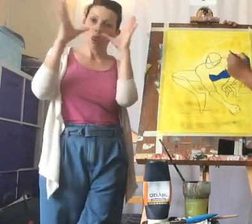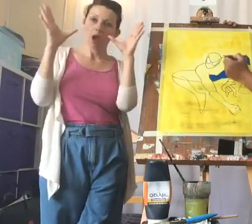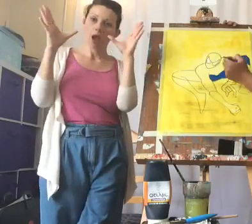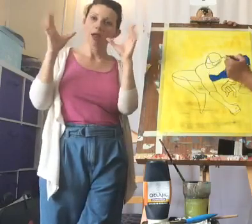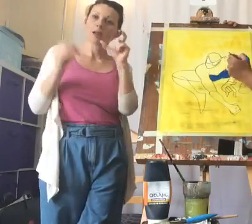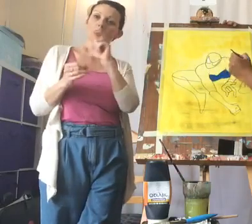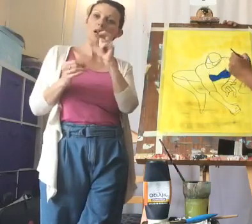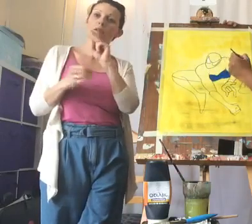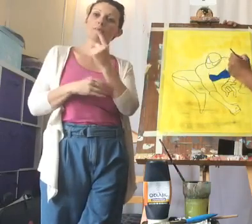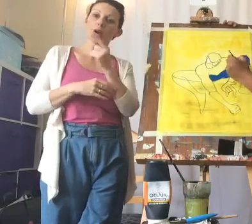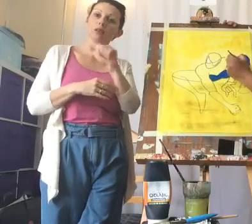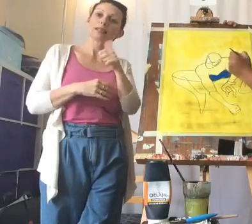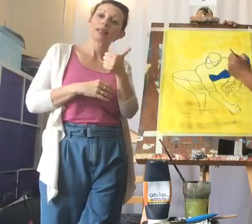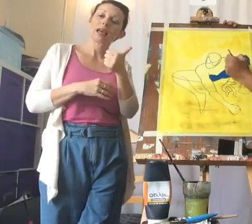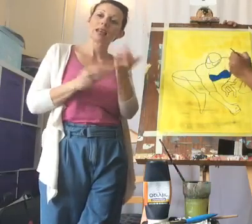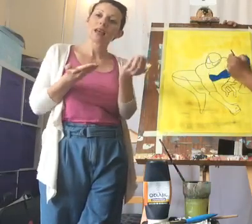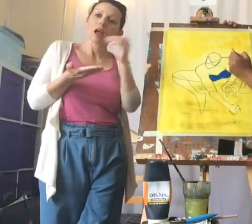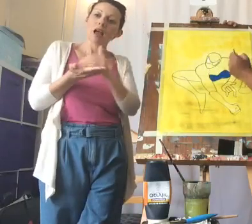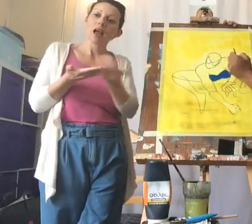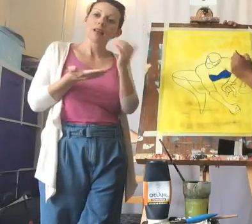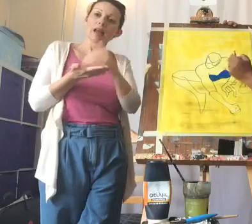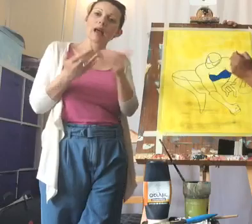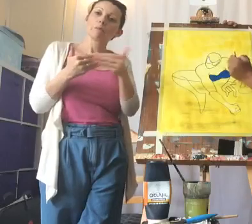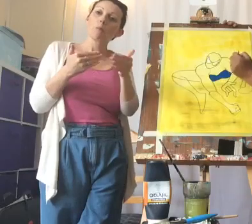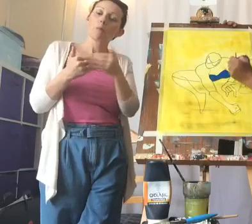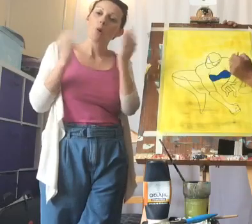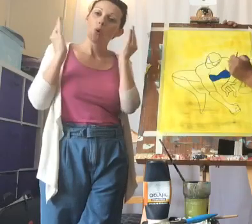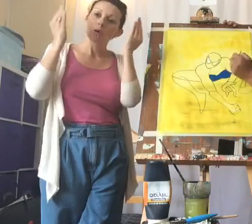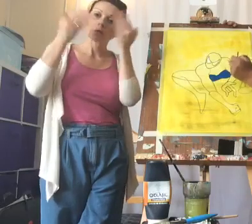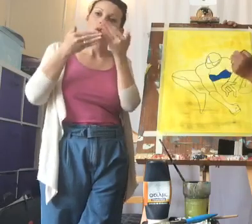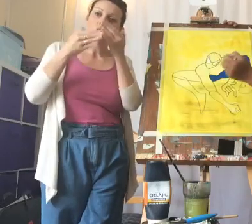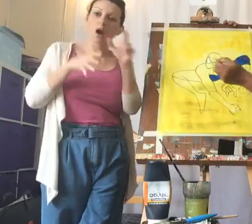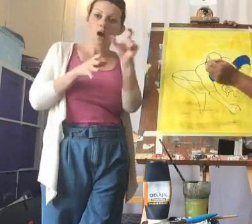and then add the dark in after.